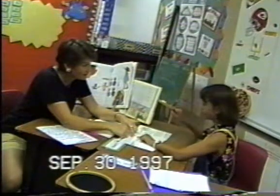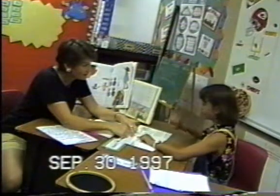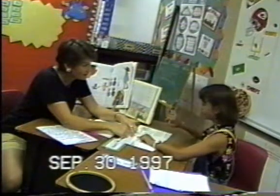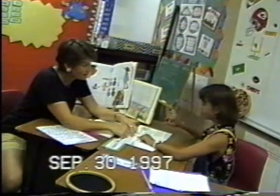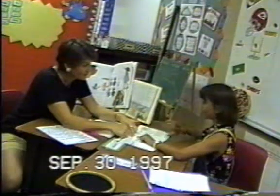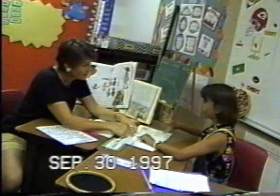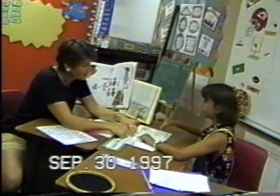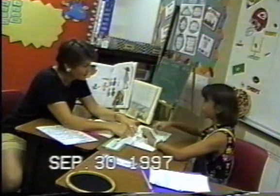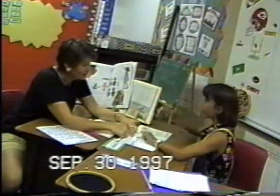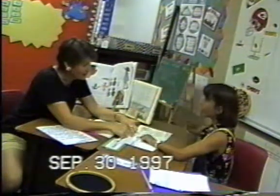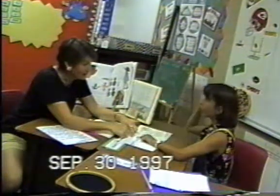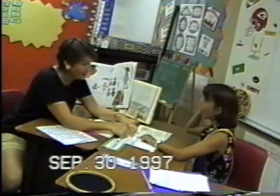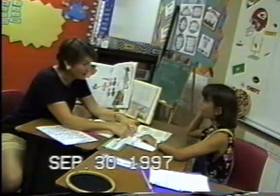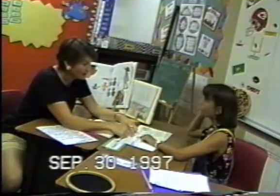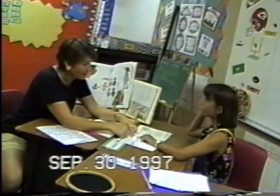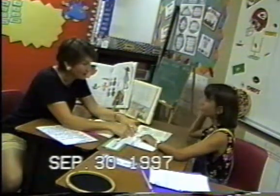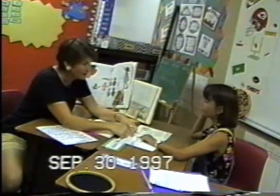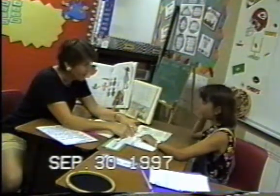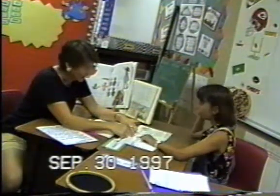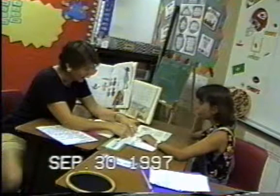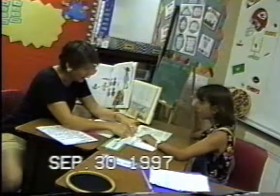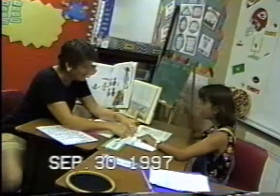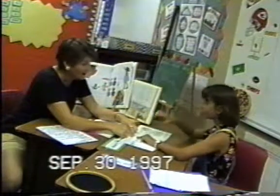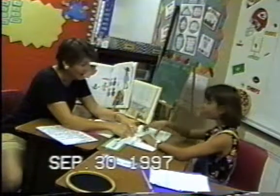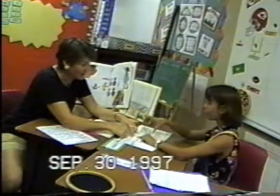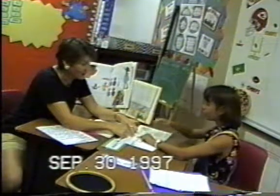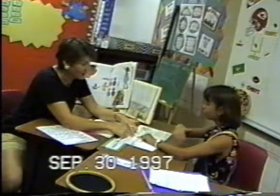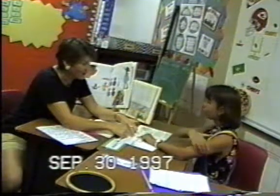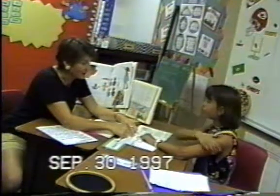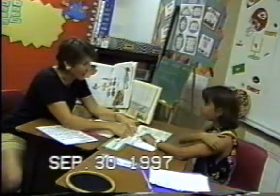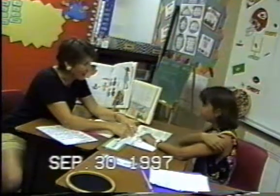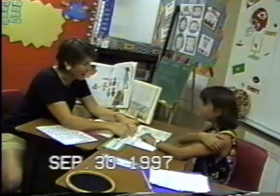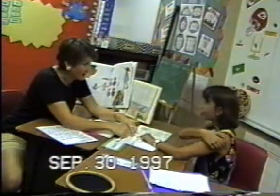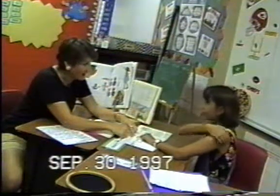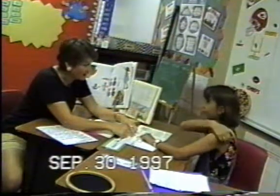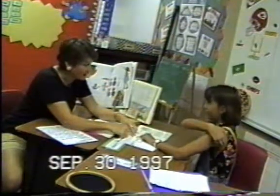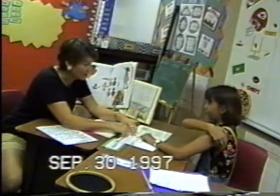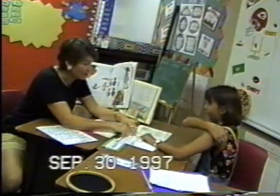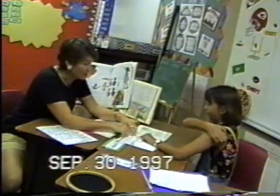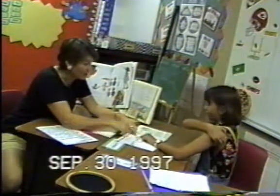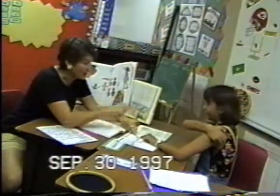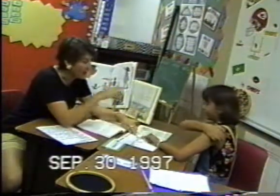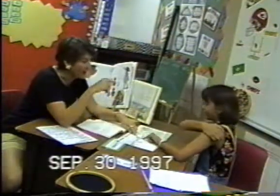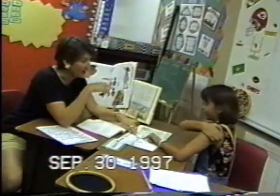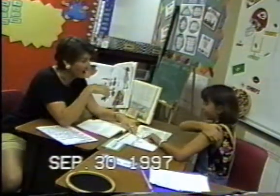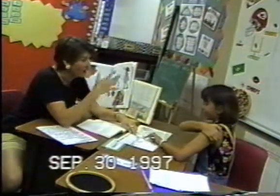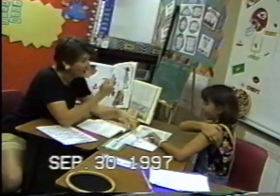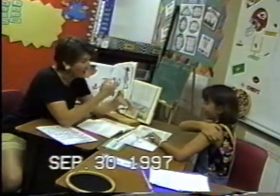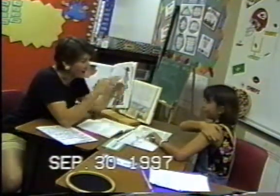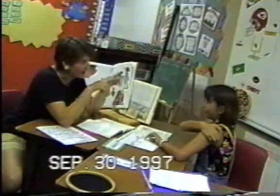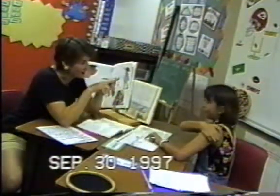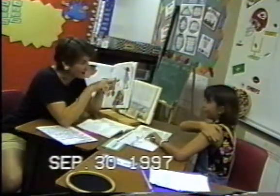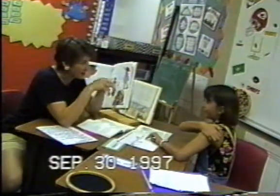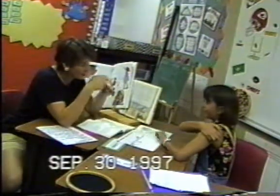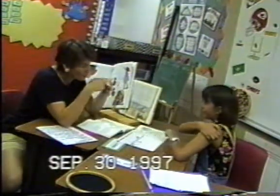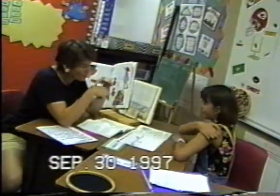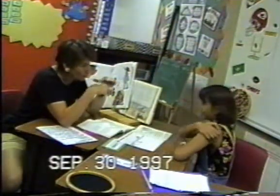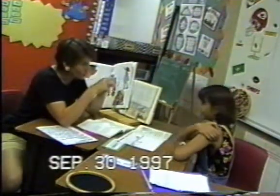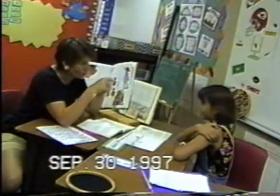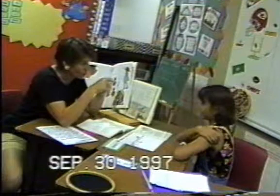is seen. Uh-huh. Cochlear. And cochlea. Cochlea. Uh-huh. They have the same root